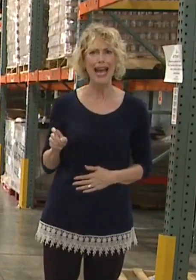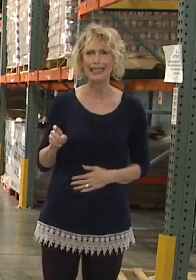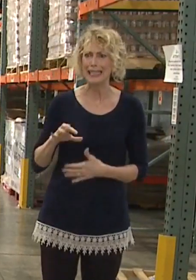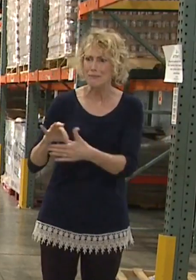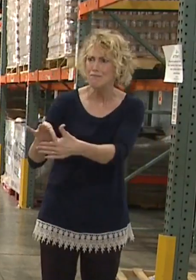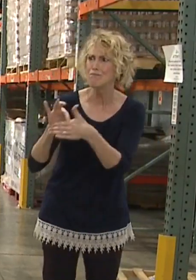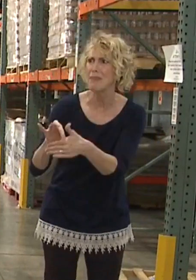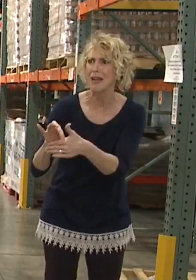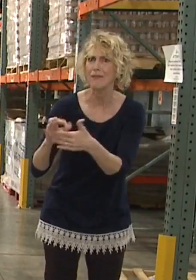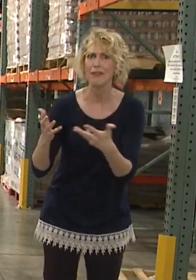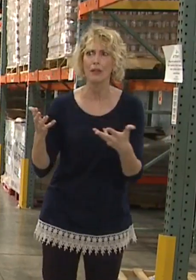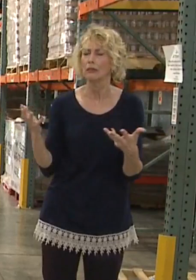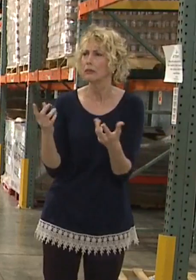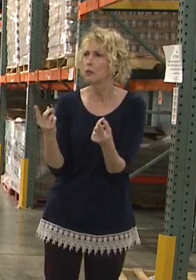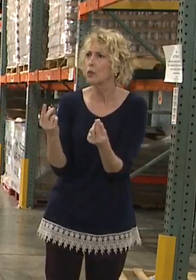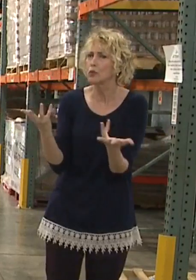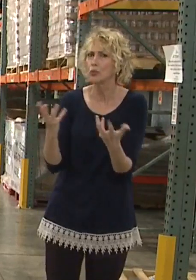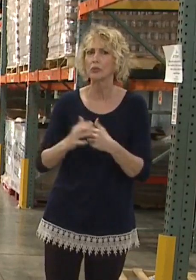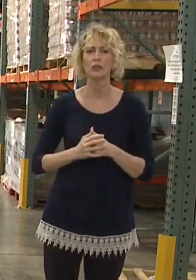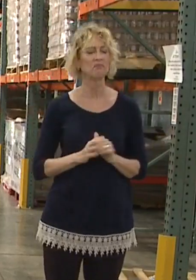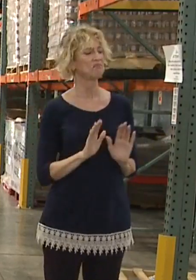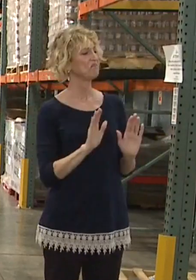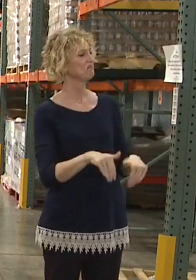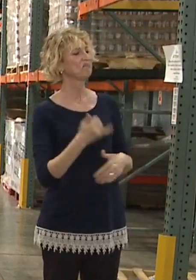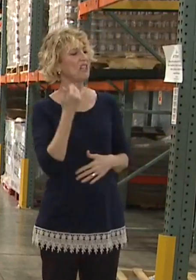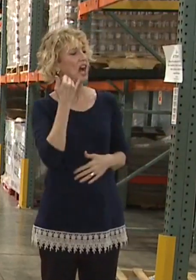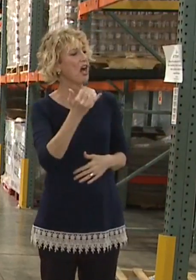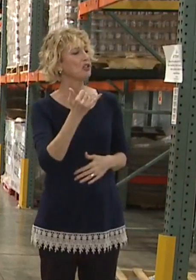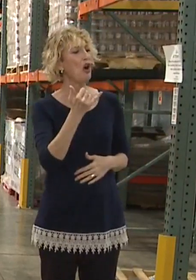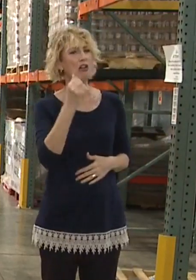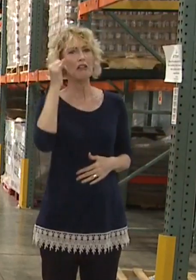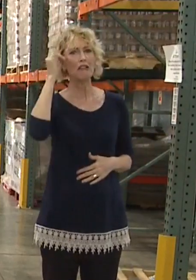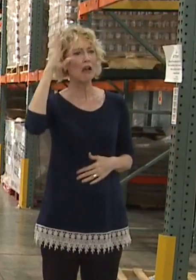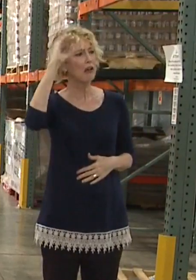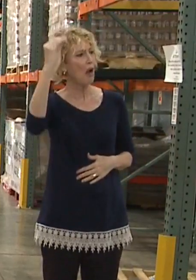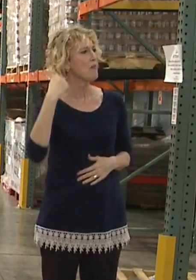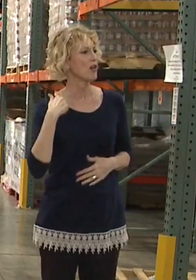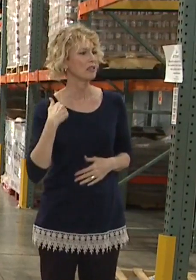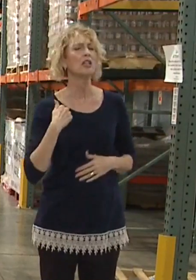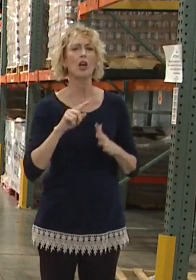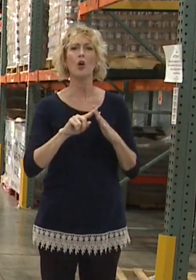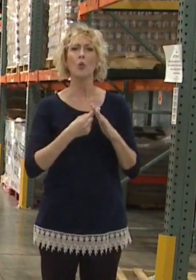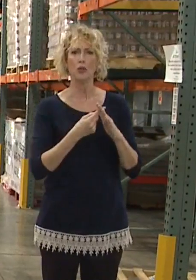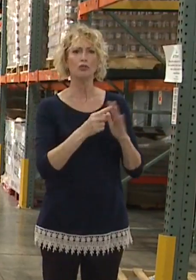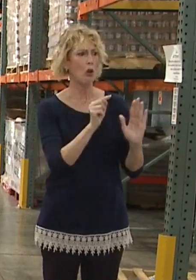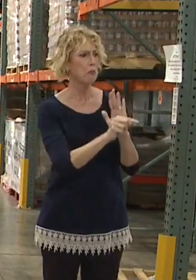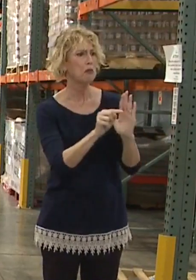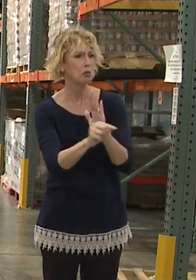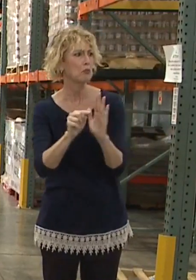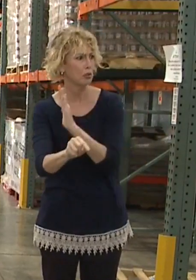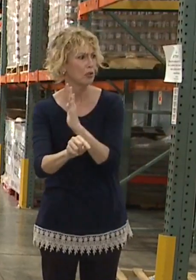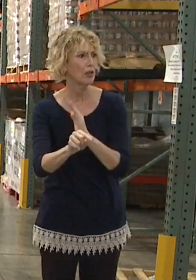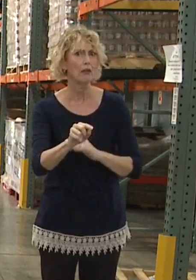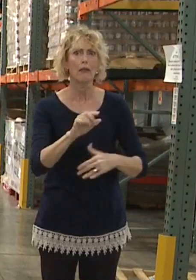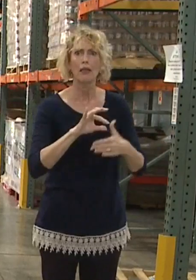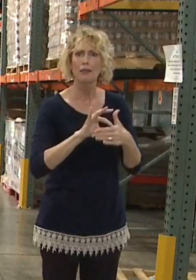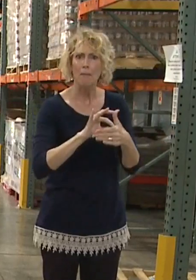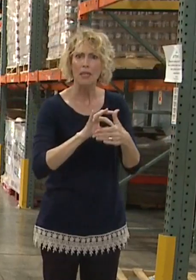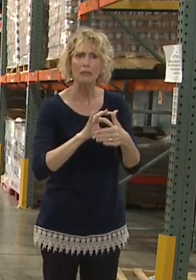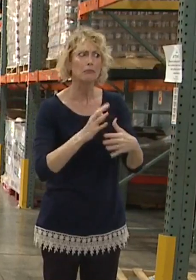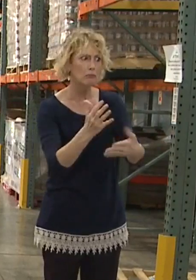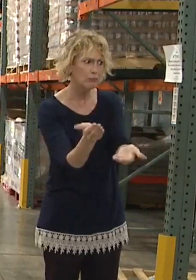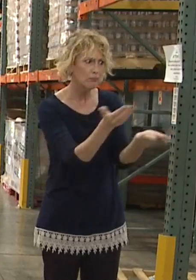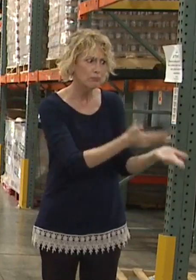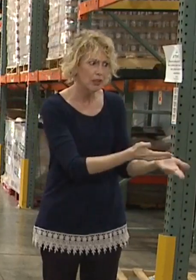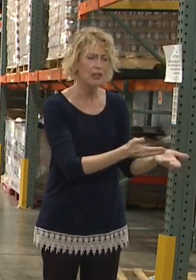beef. What can we do? Not a problem. I'll call the ranchers on every island, and we'll start slaughtering to get food here in time. So Chad, mahalo